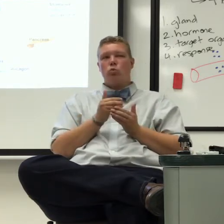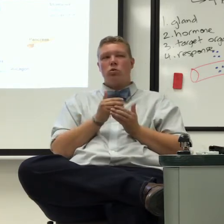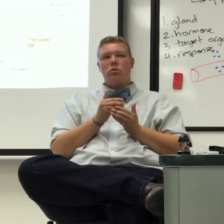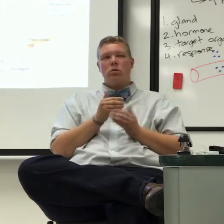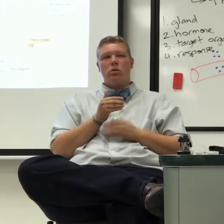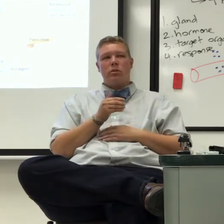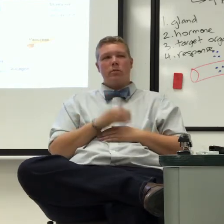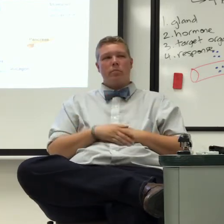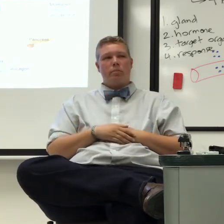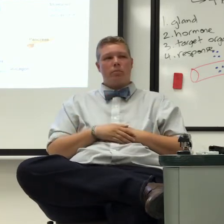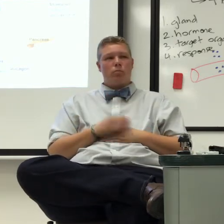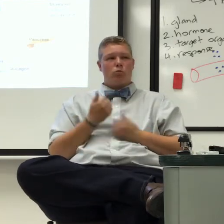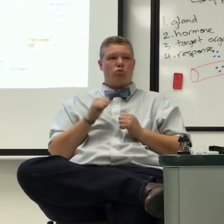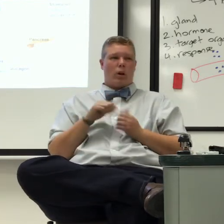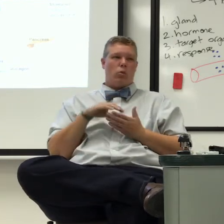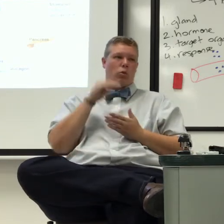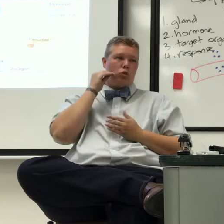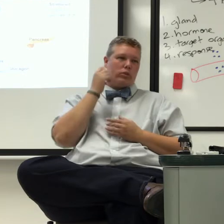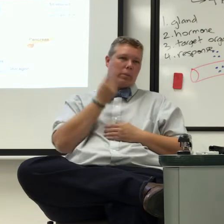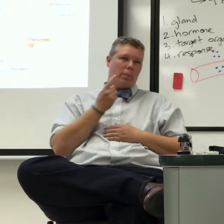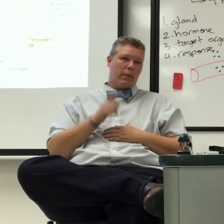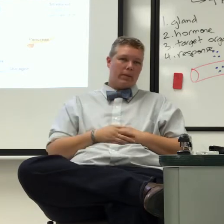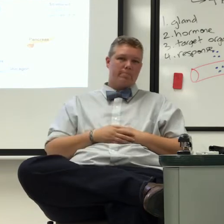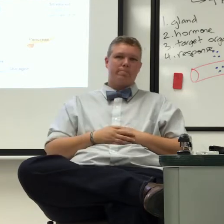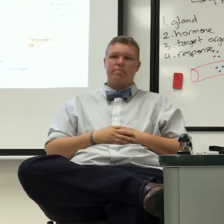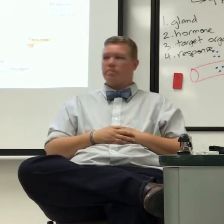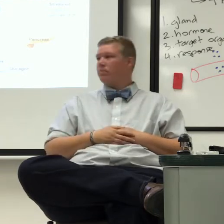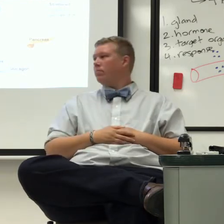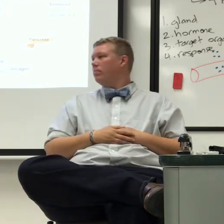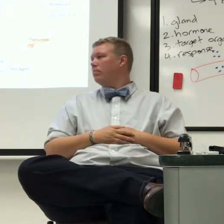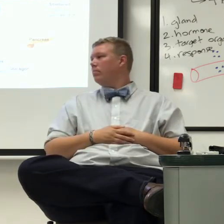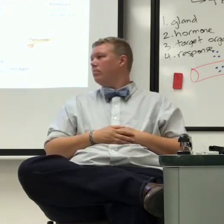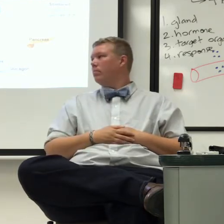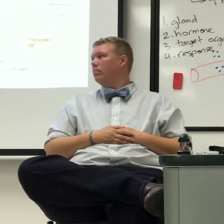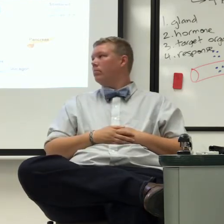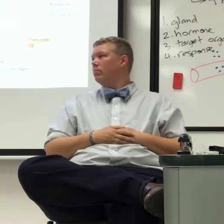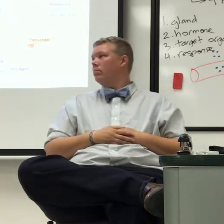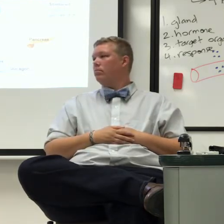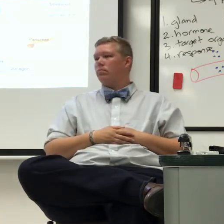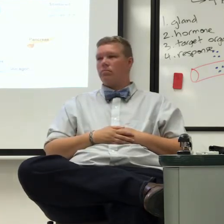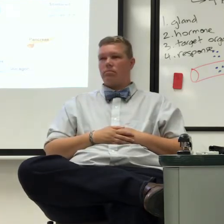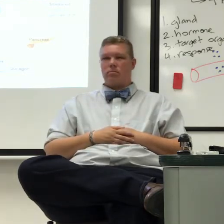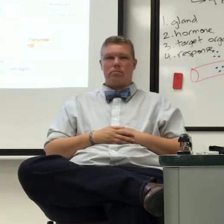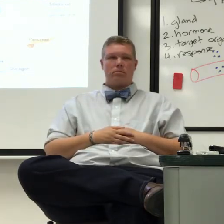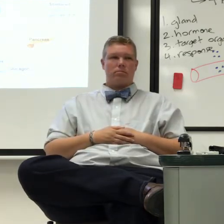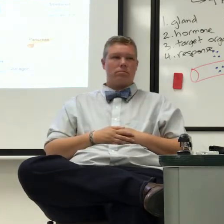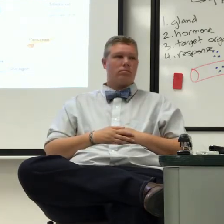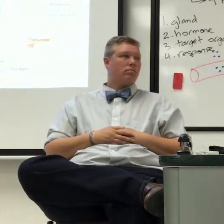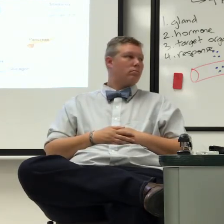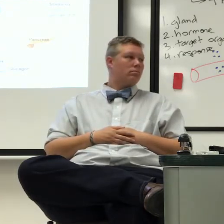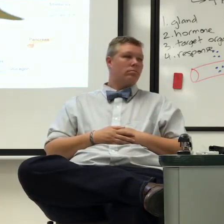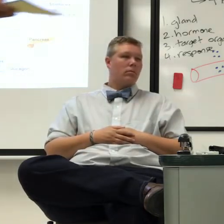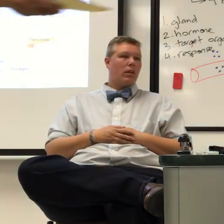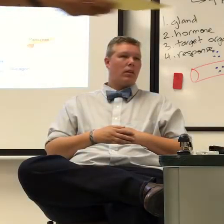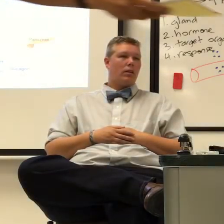Because it's like we're trying to learn here. So I'll pass these back. And put the leftovers over by the